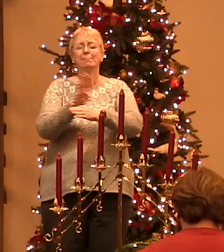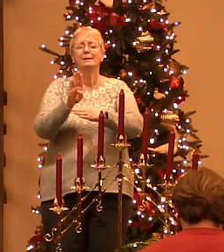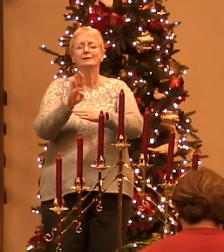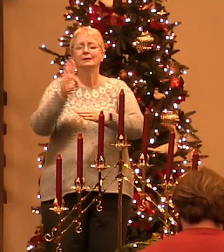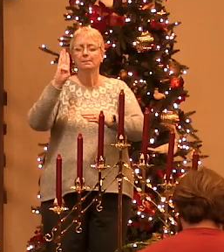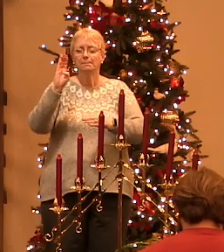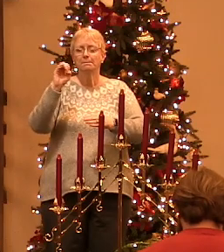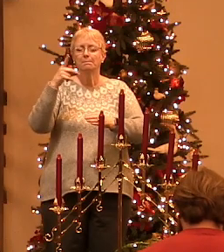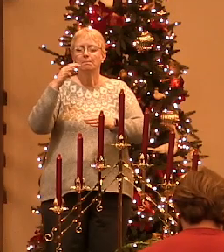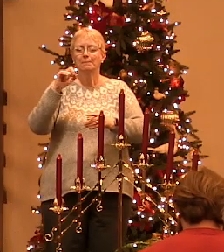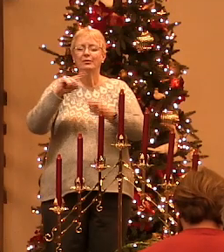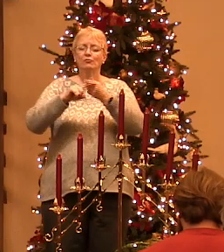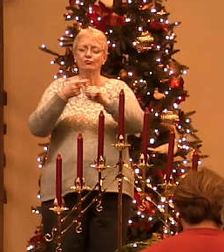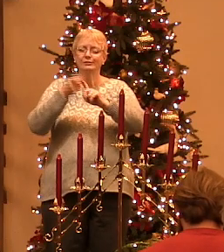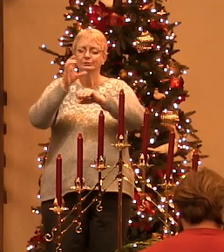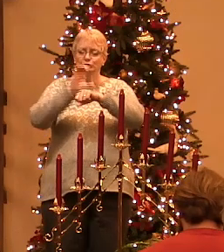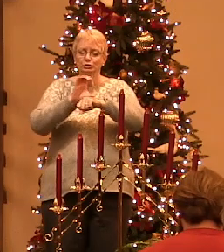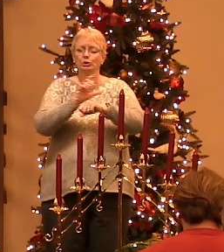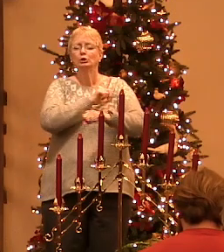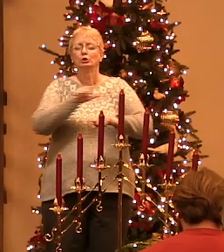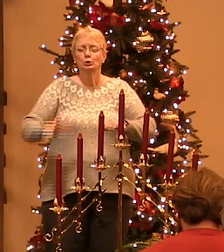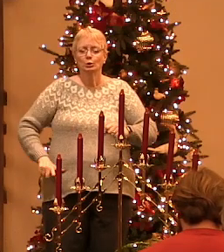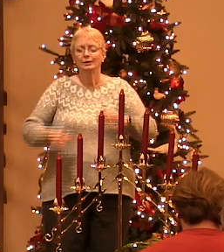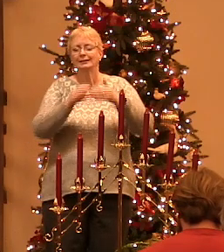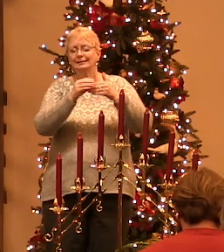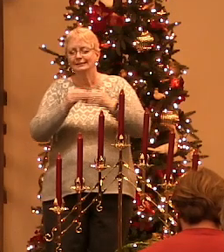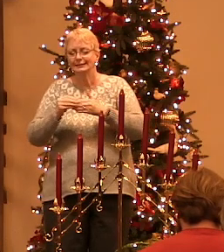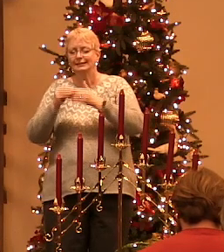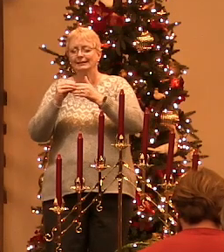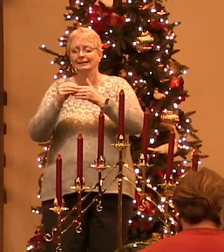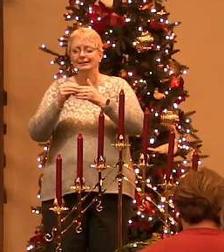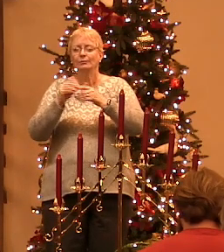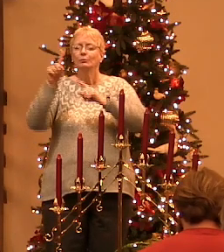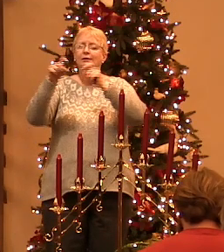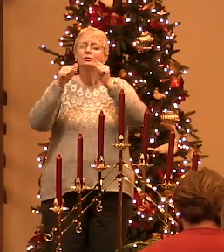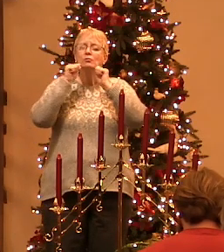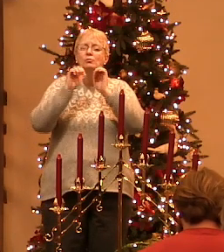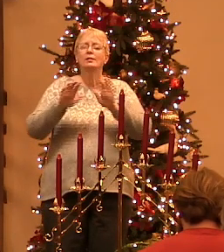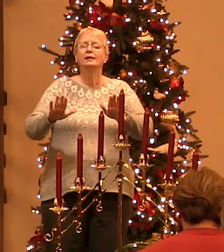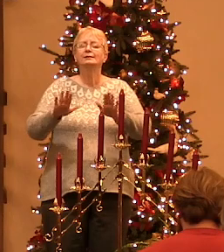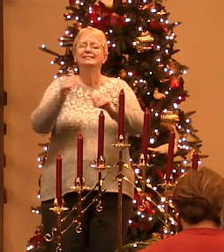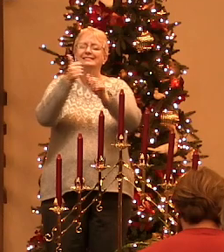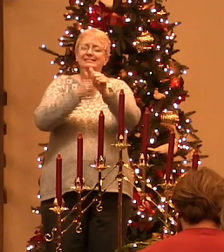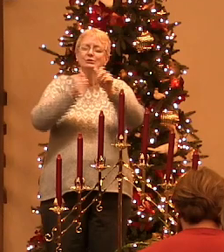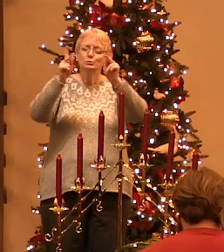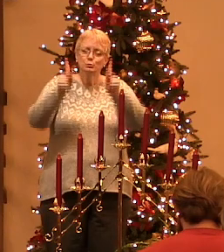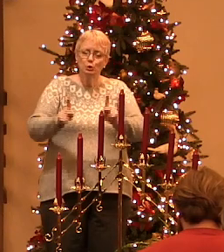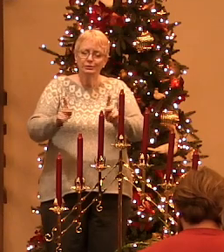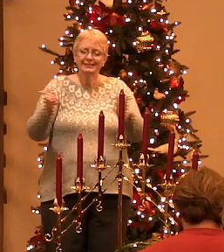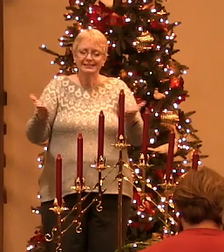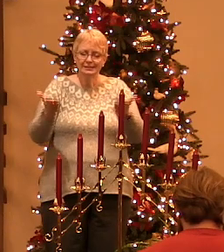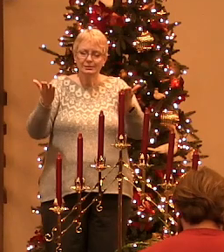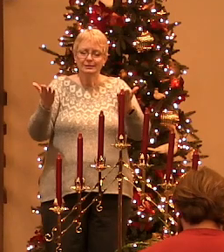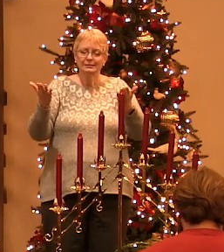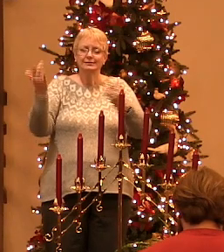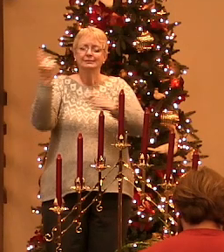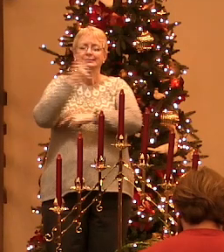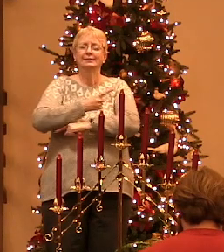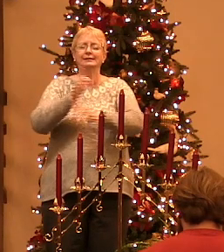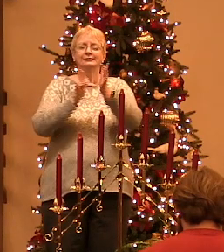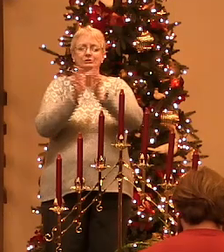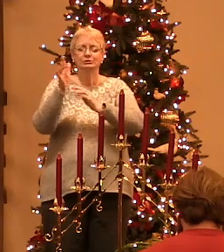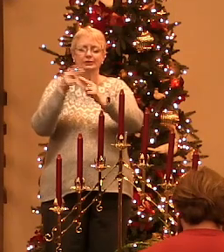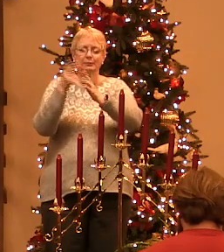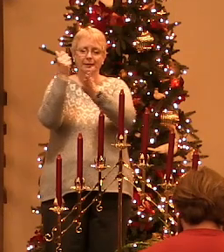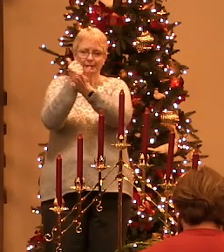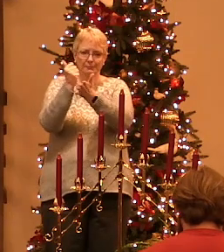Bethel Friends, Lord, that you would lead and guide. And we ask your blessings upon each and everyone in this place. And we ask it in Jesus'